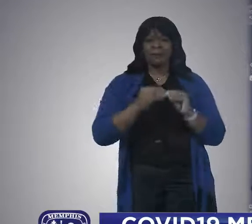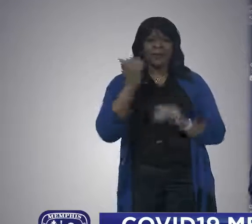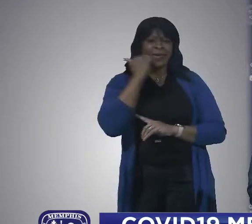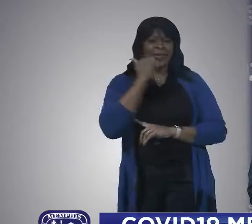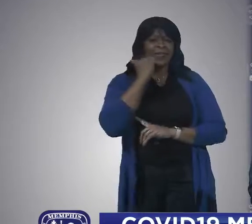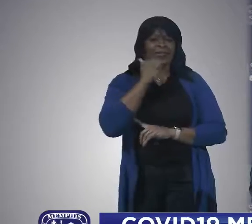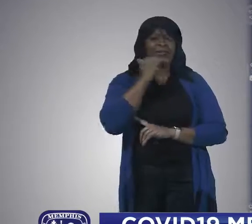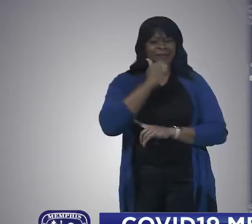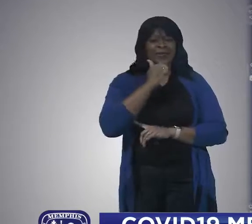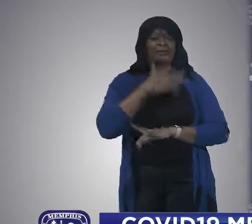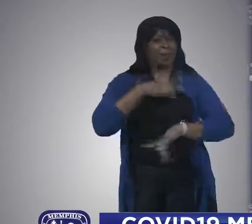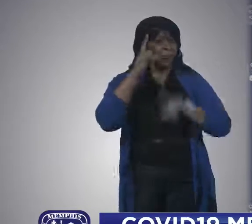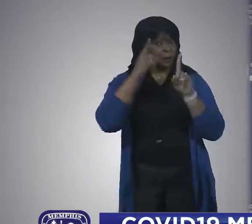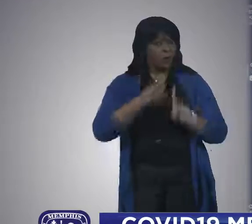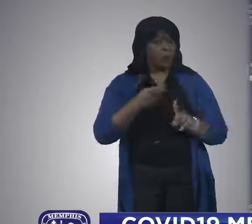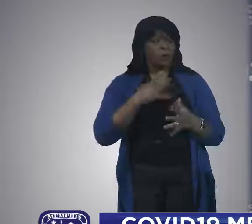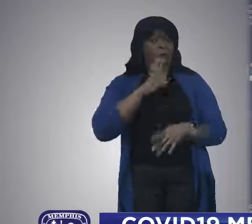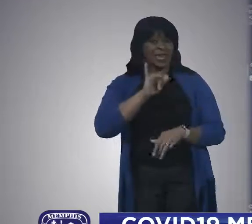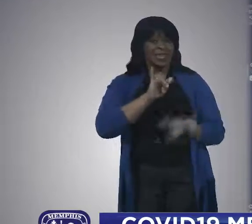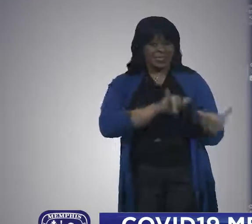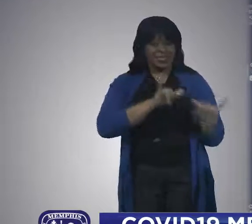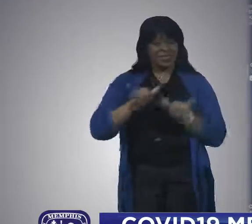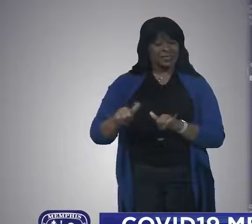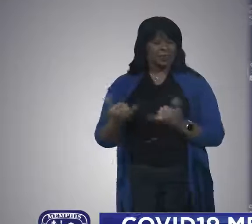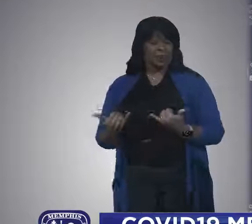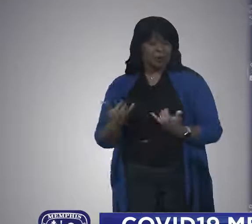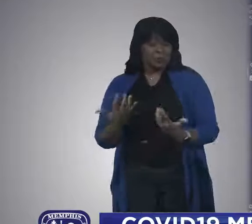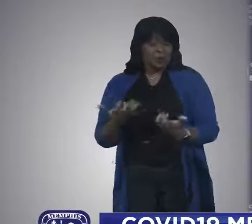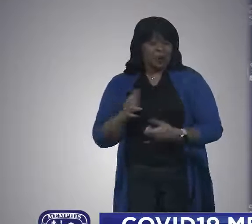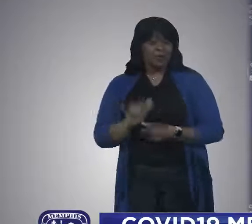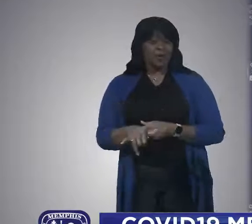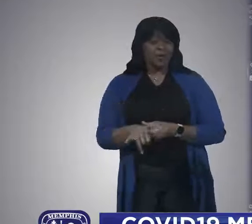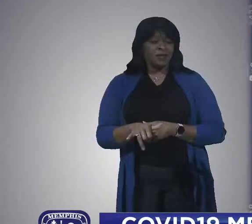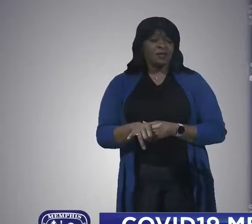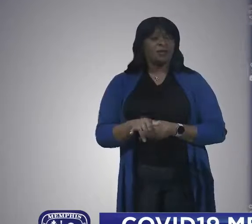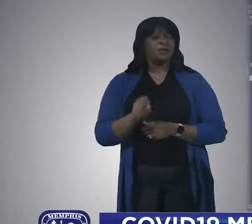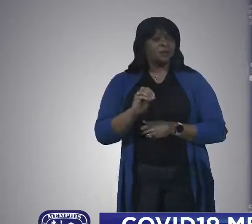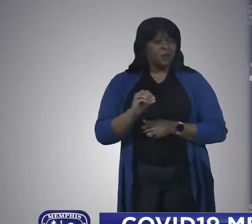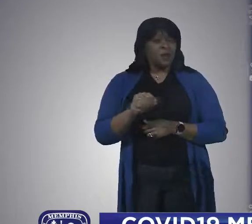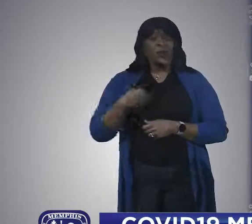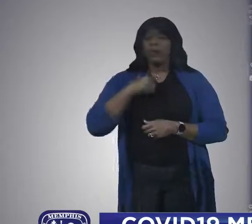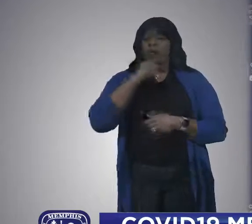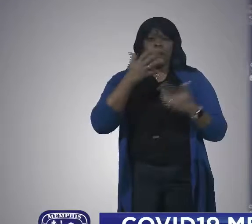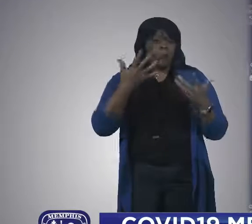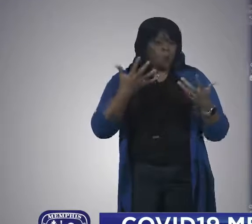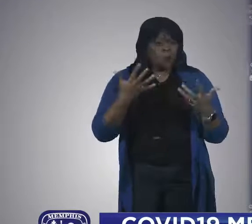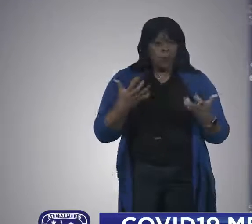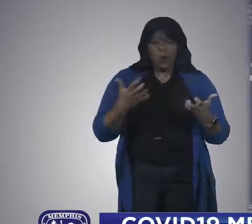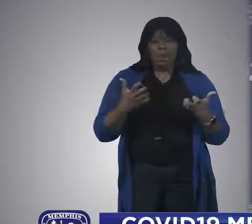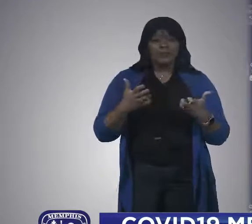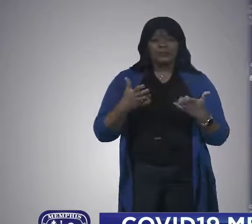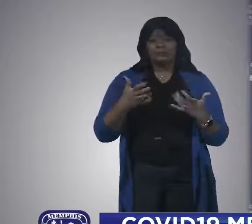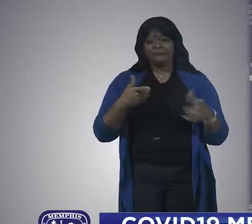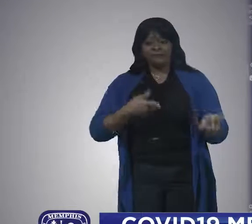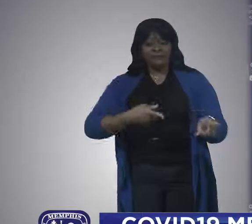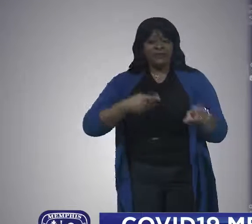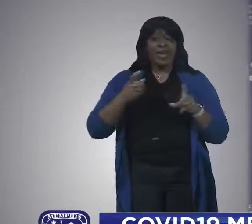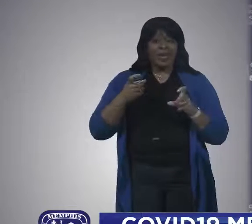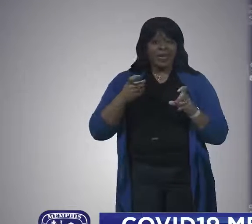day. And that's where we want to be, so that we don't want to